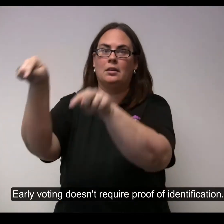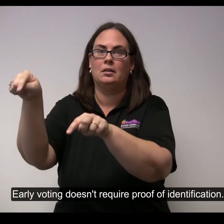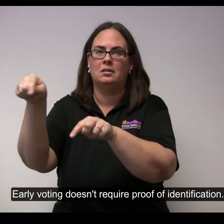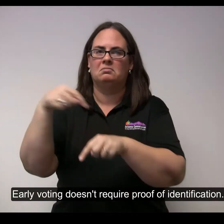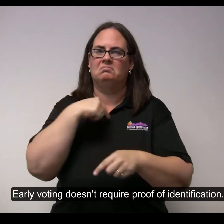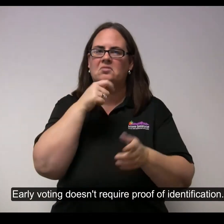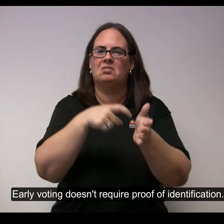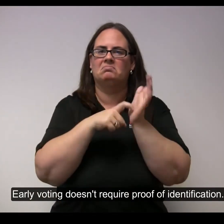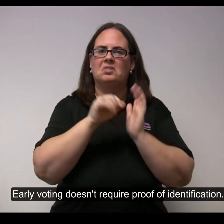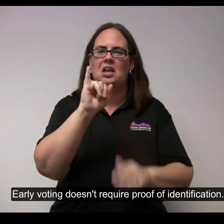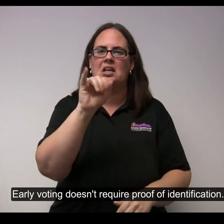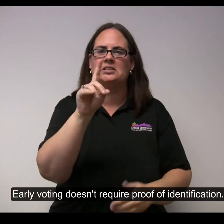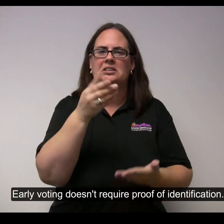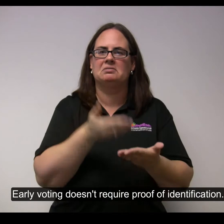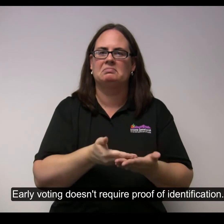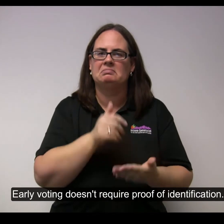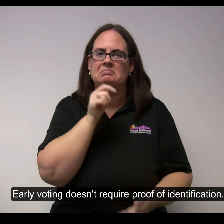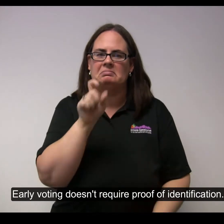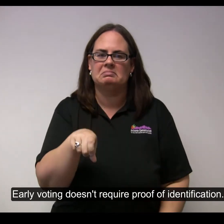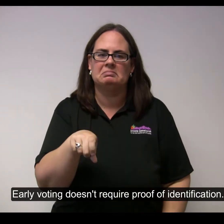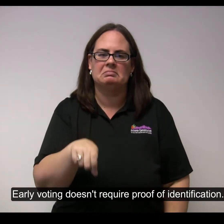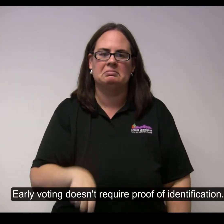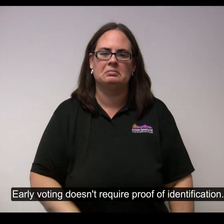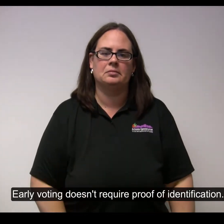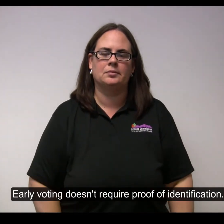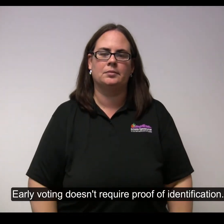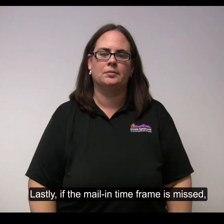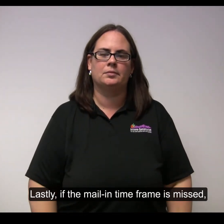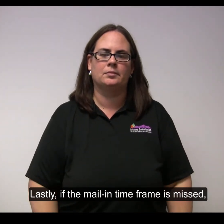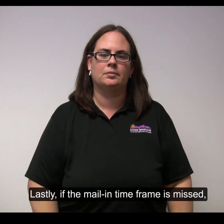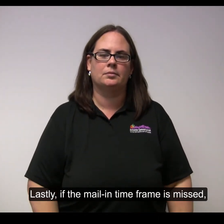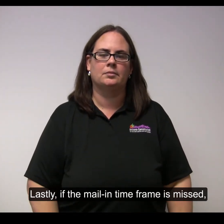Early voting doesn't require proof of identification.